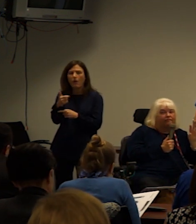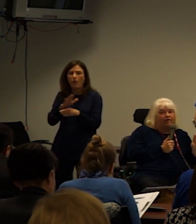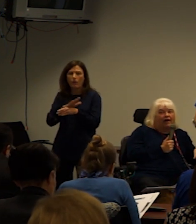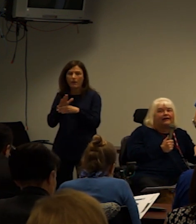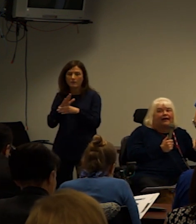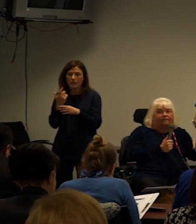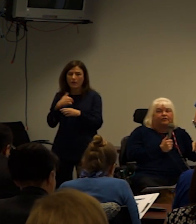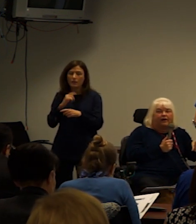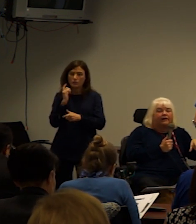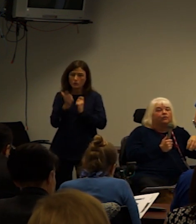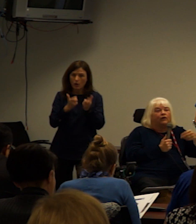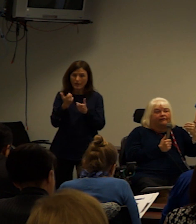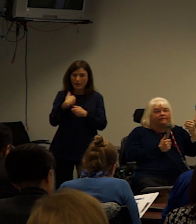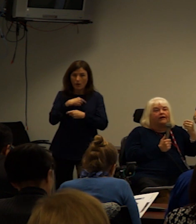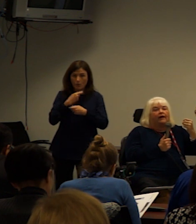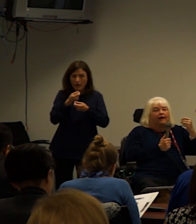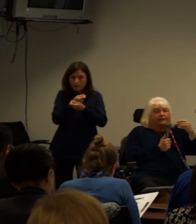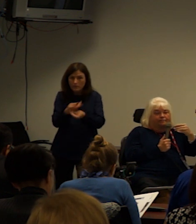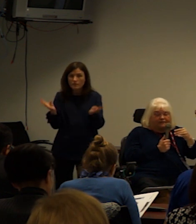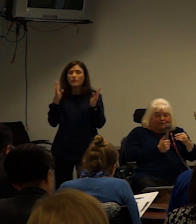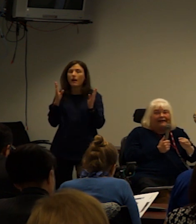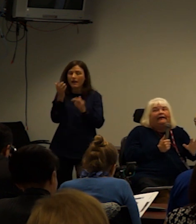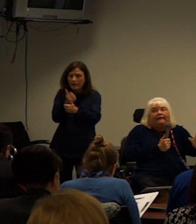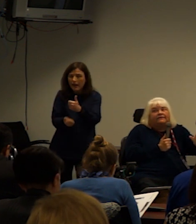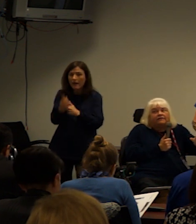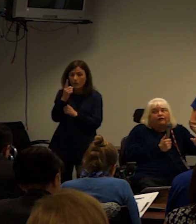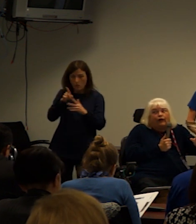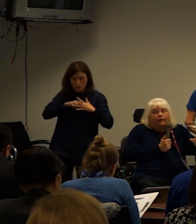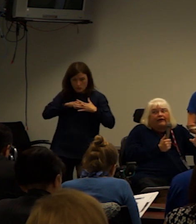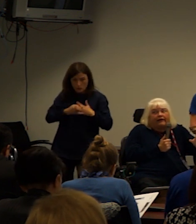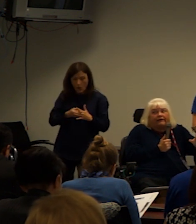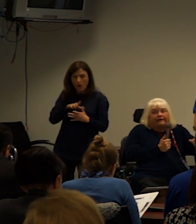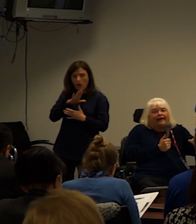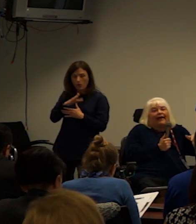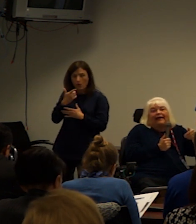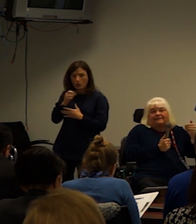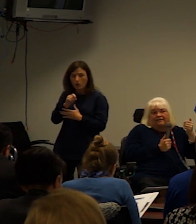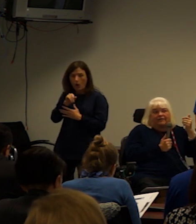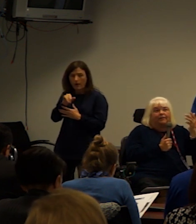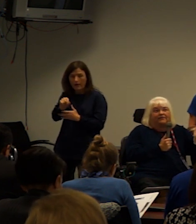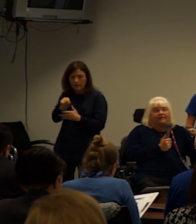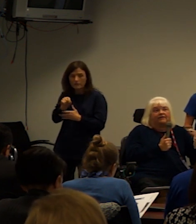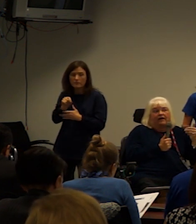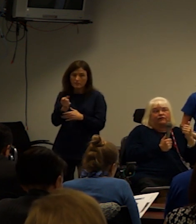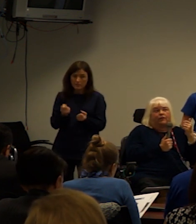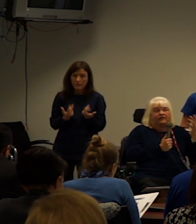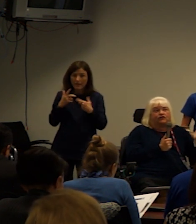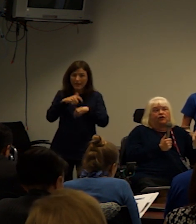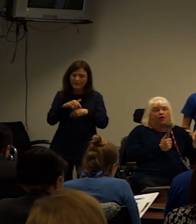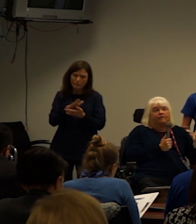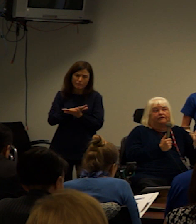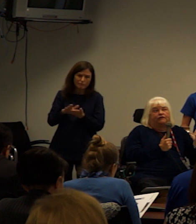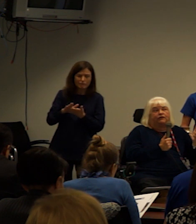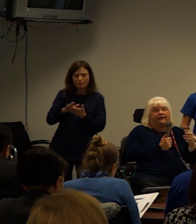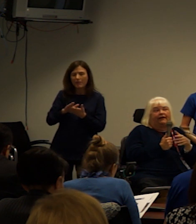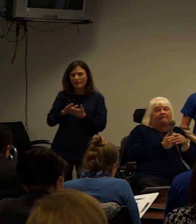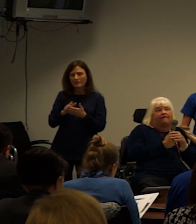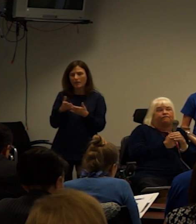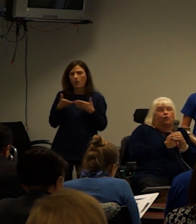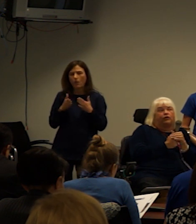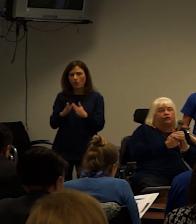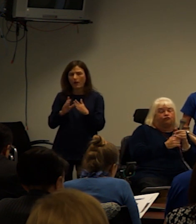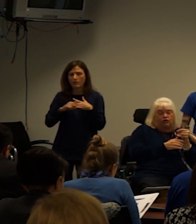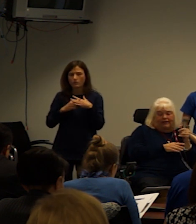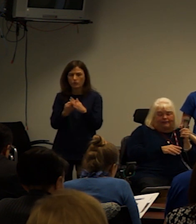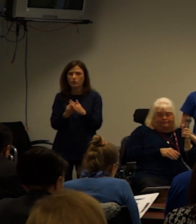actually provide everybody with the beginnings of a go kit. And sometimes that's a nice way to start off if you can get